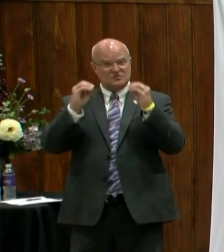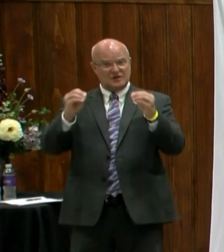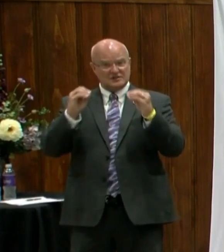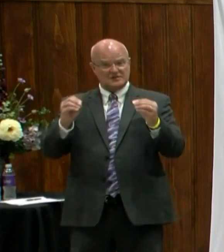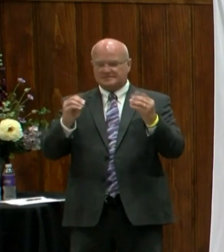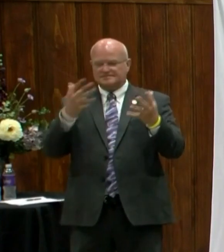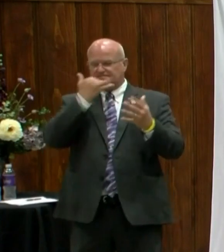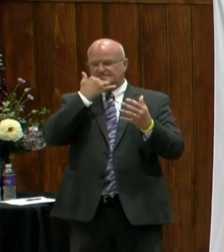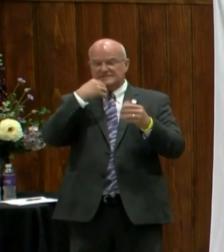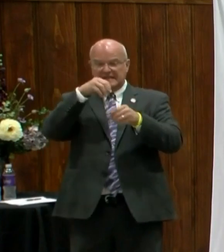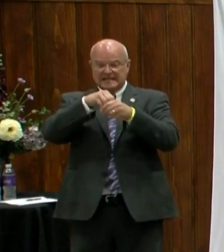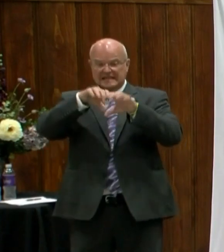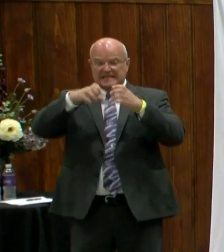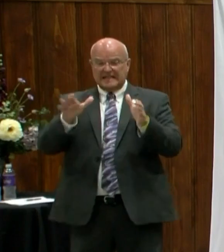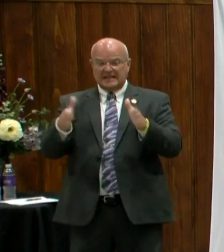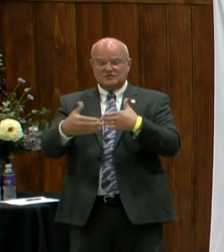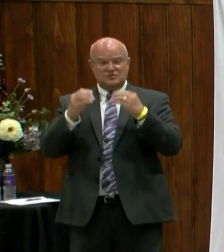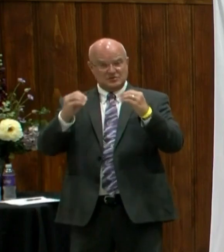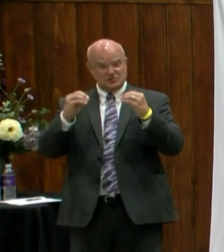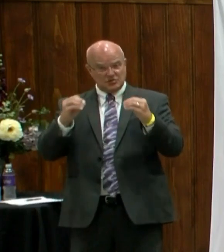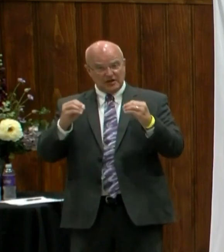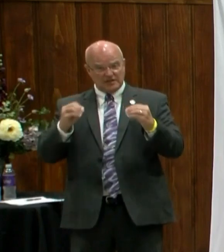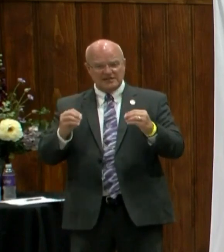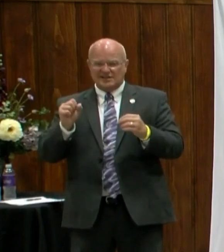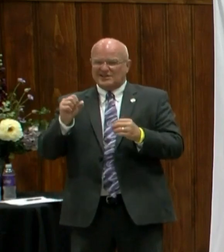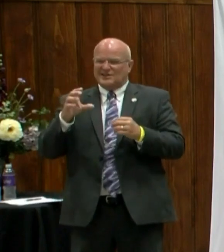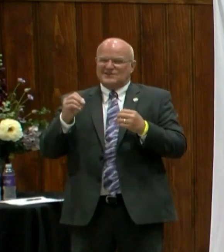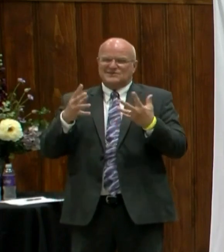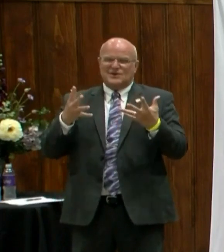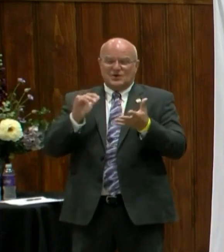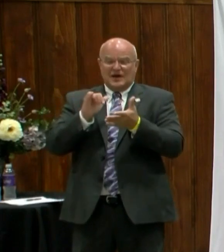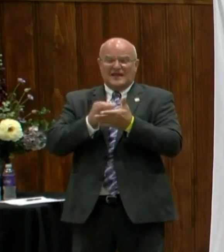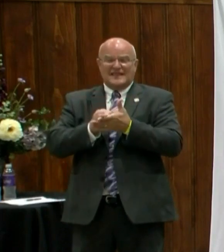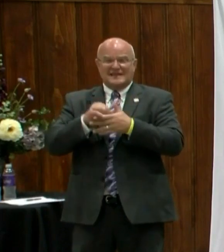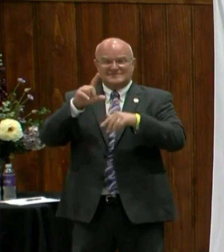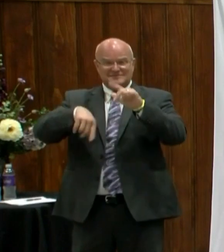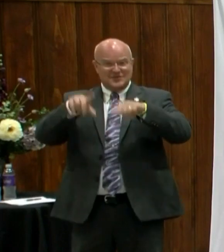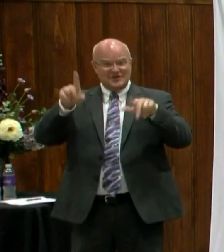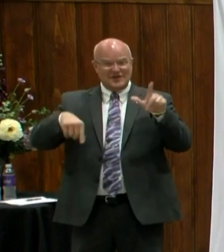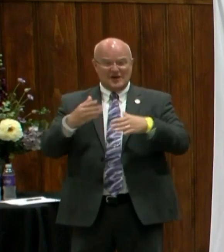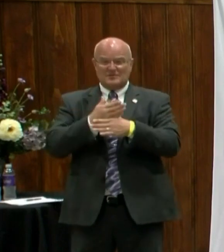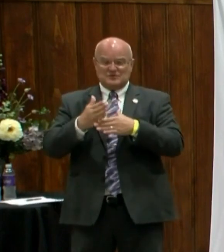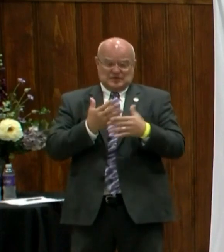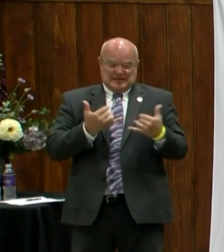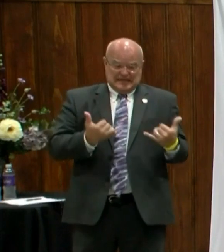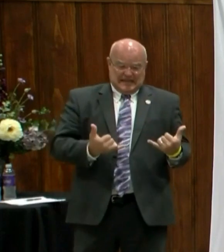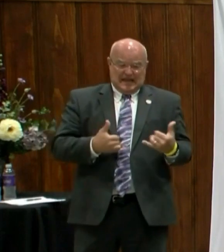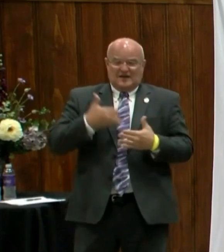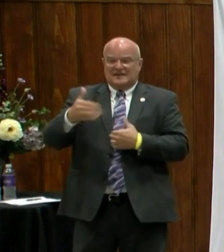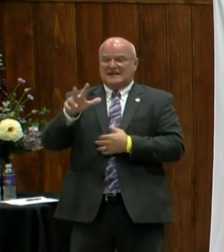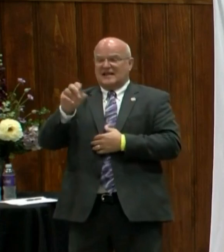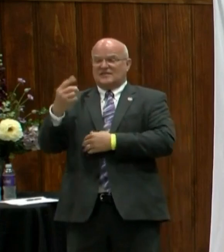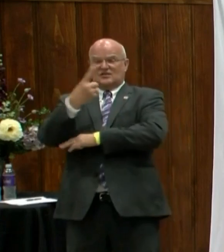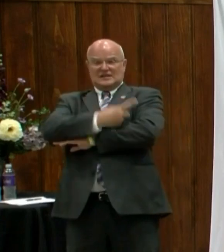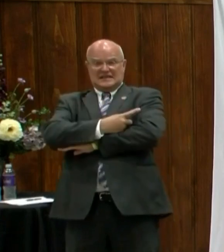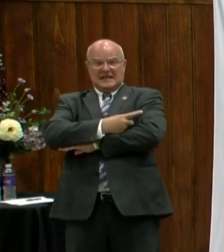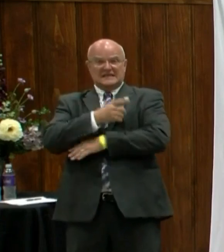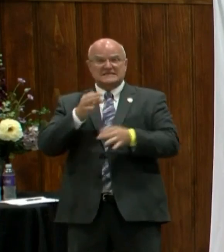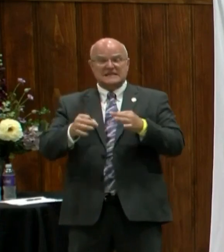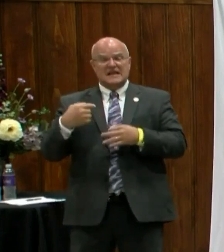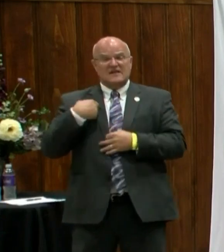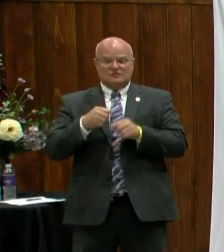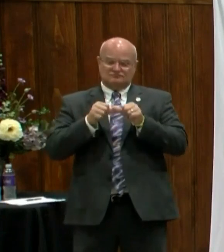instruction. In classroom instruction. And that's going to vary between now and the next 30 days. If